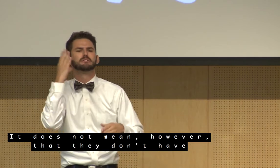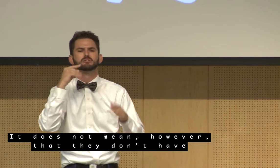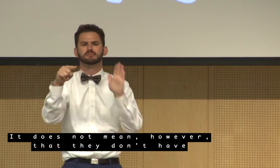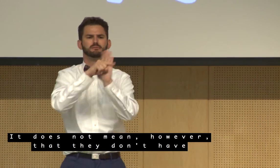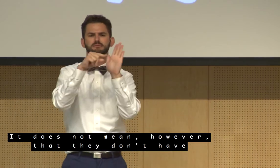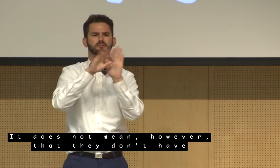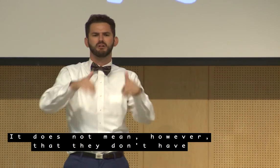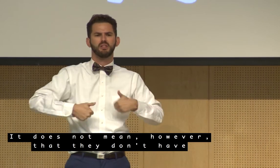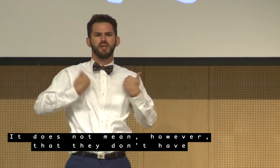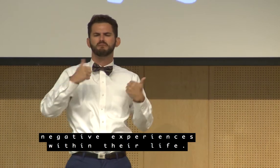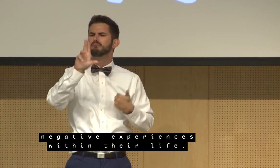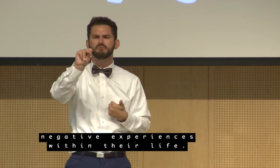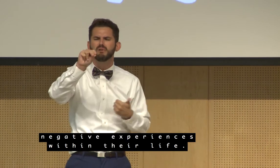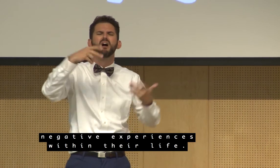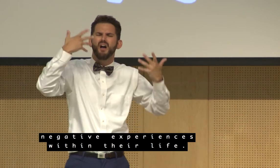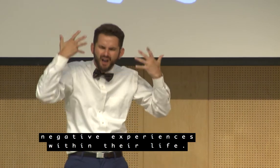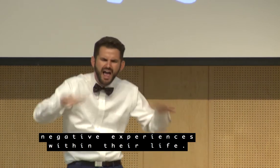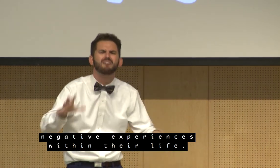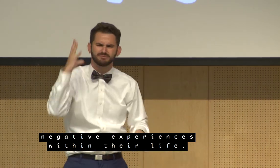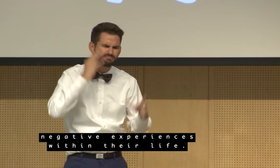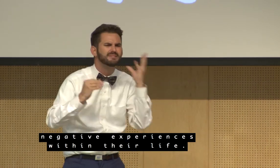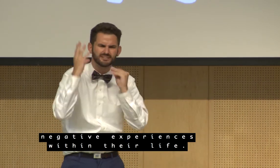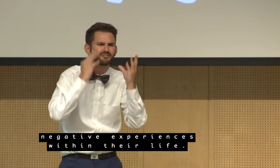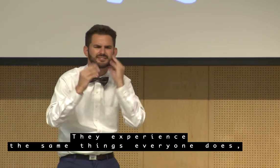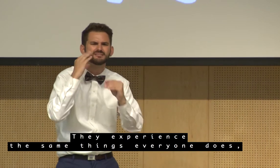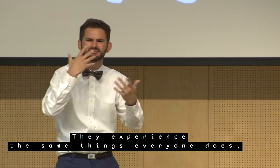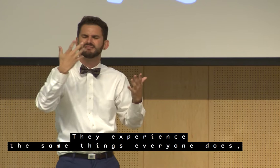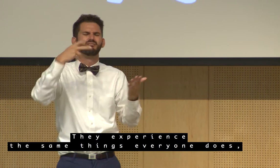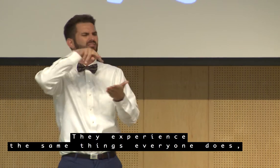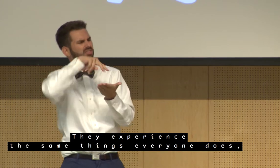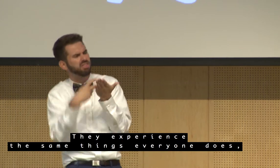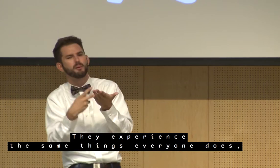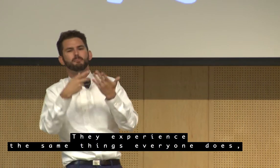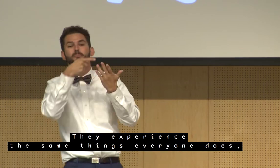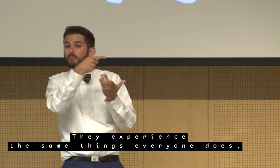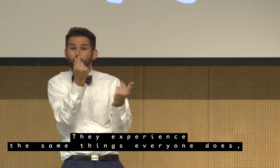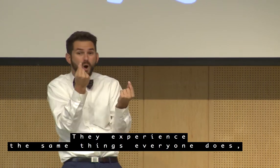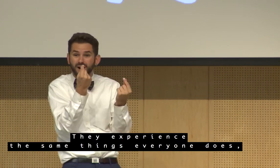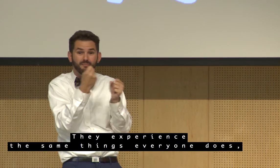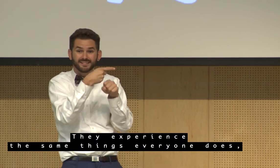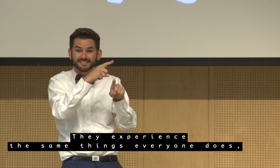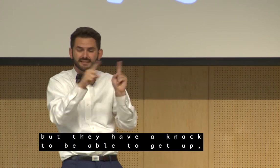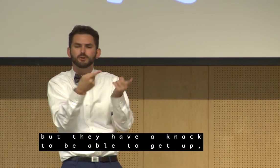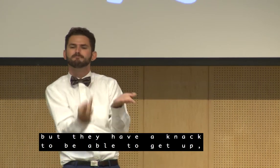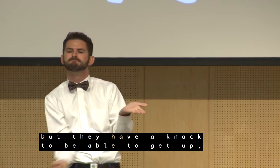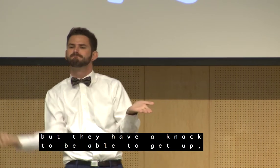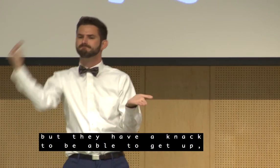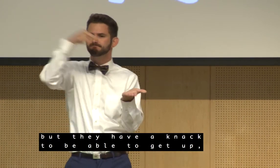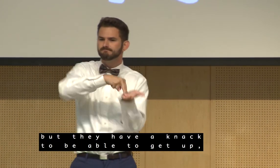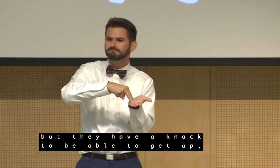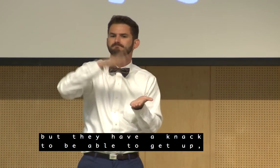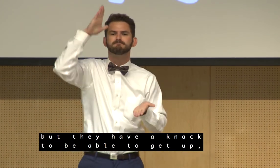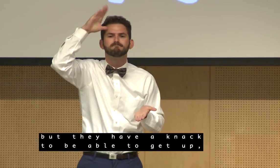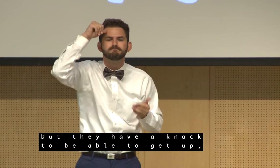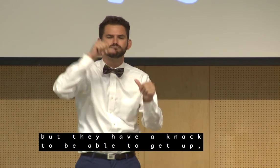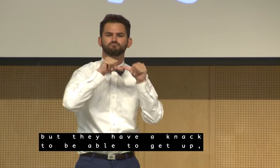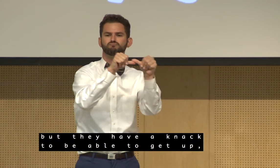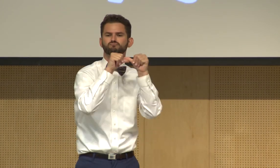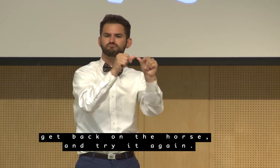mean, however, that they don't have negative experiences within their life. They experience the same things everyone does, but they have a knack to be able to get up, get